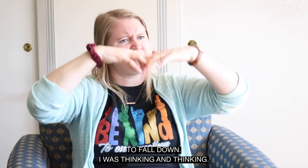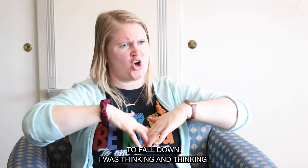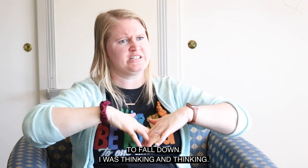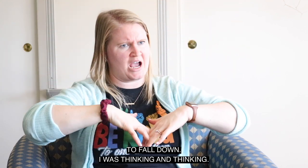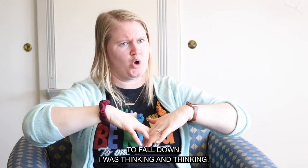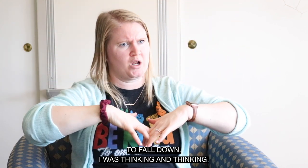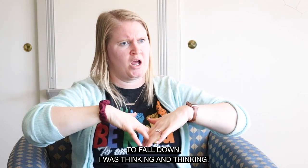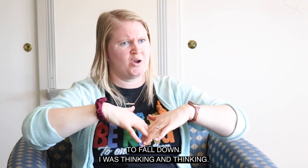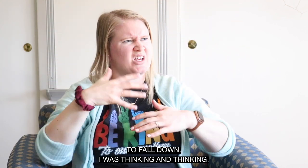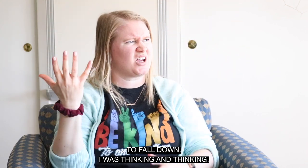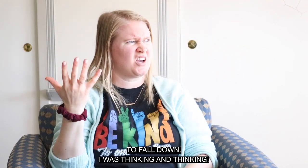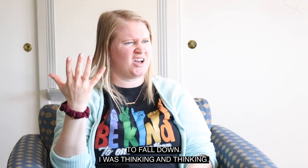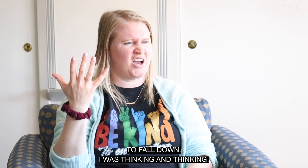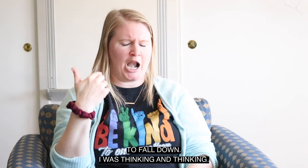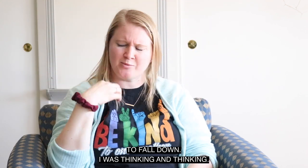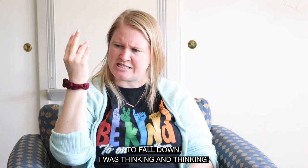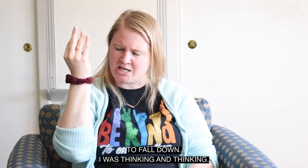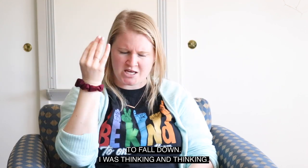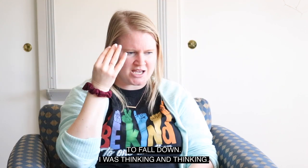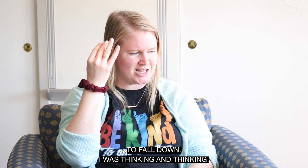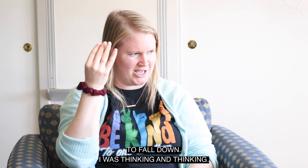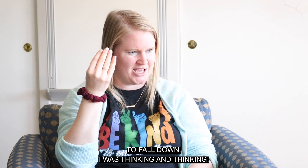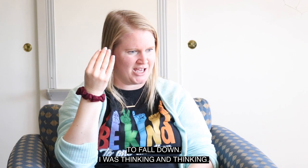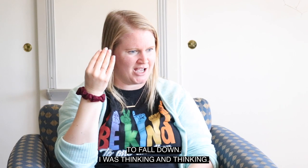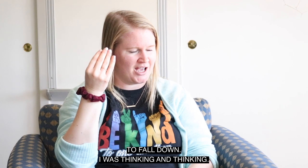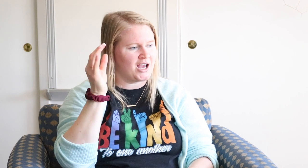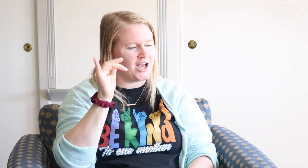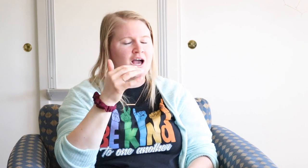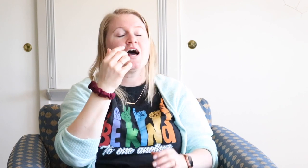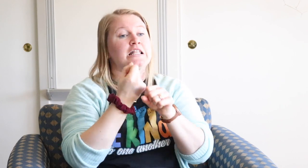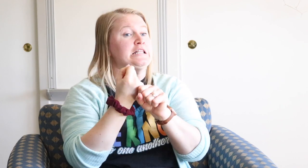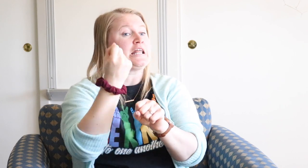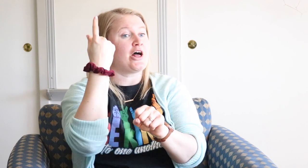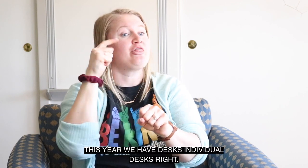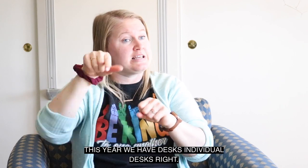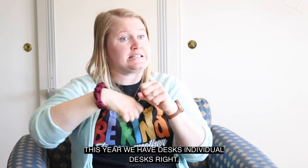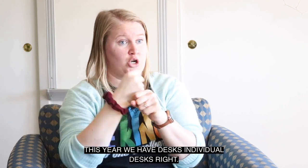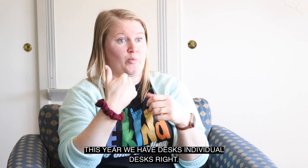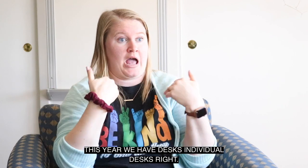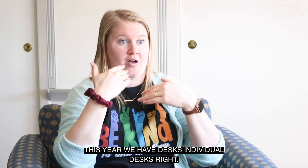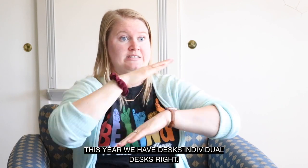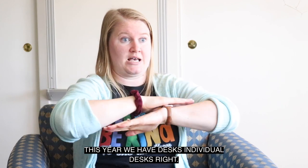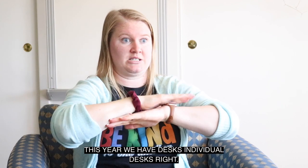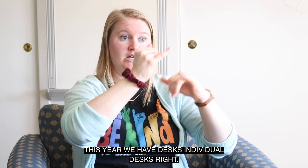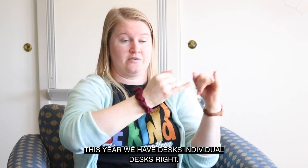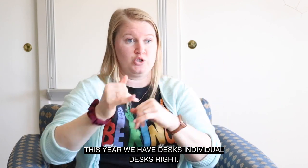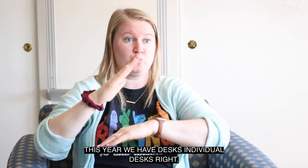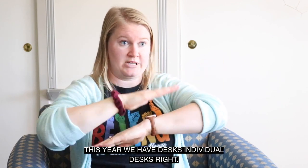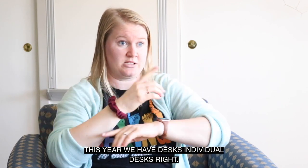fall down. It's like, I'm just thinking. This year we have desks, individual desks,